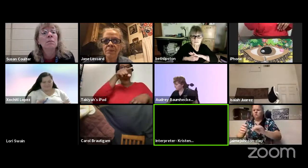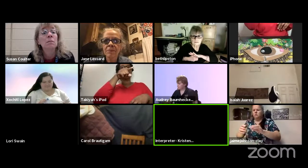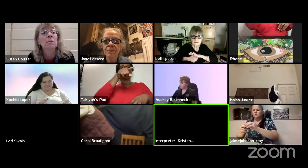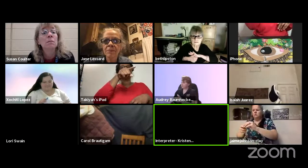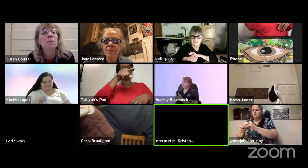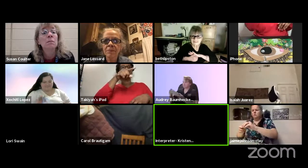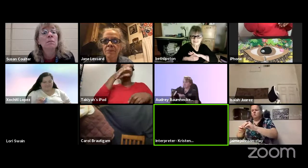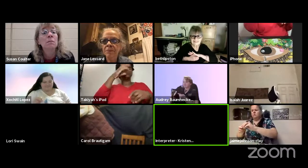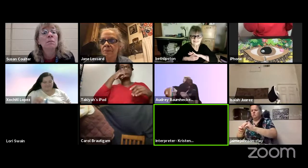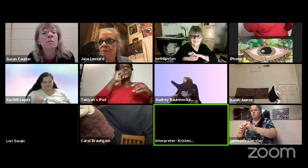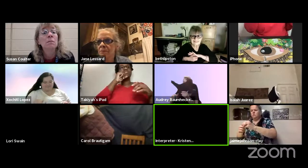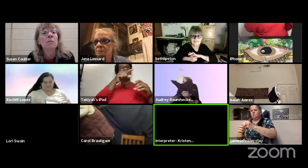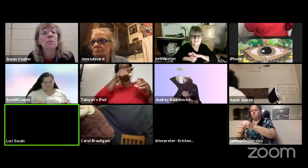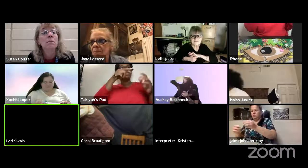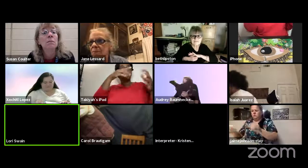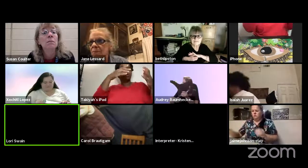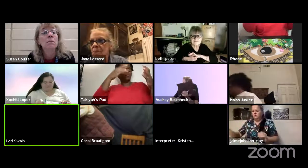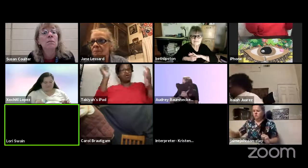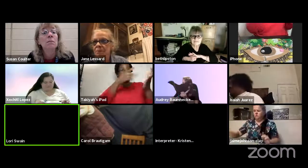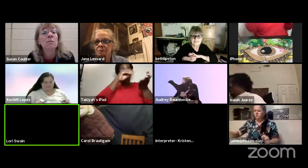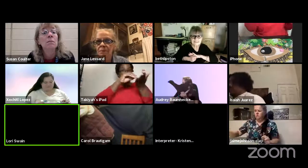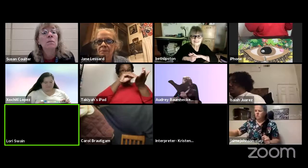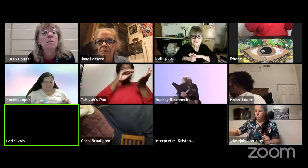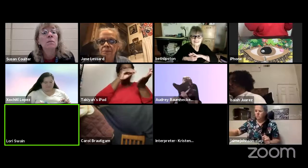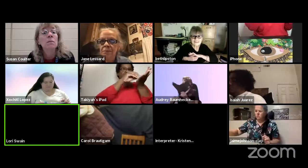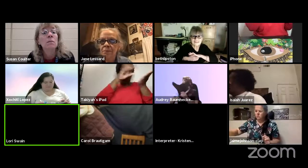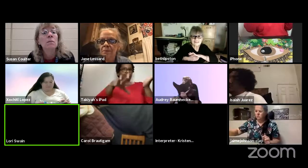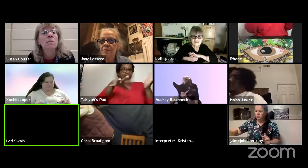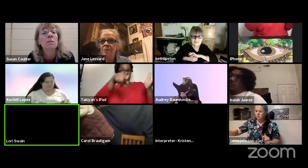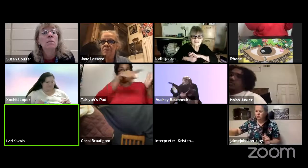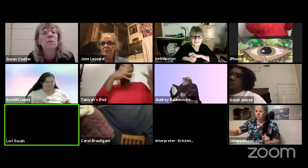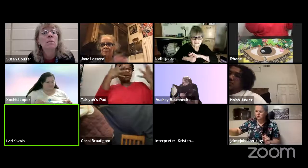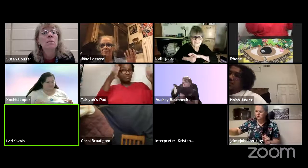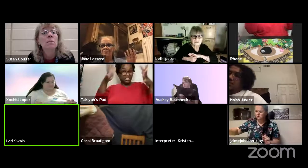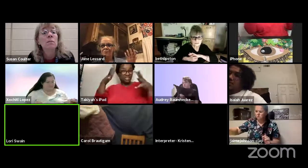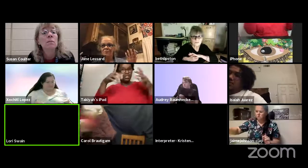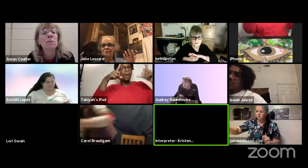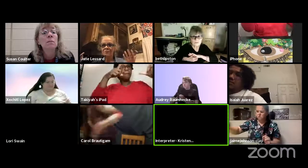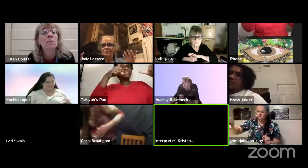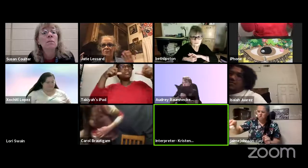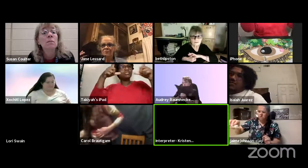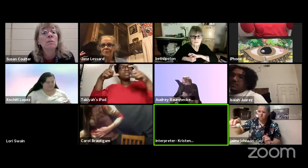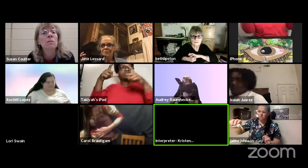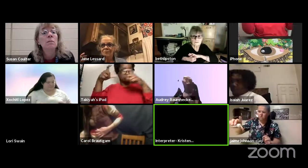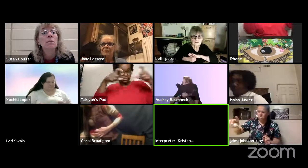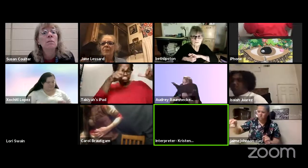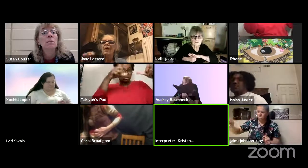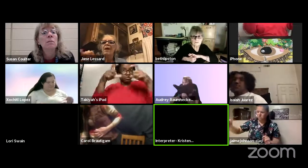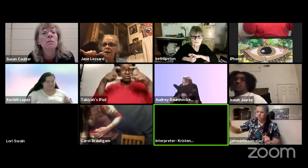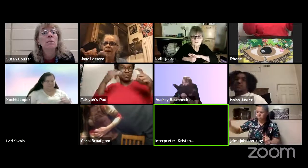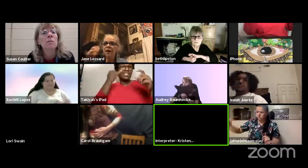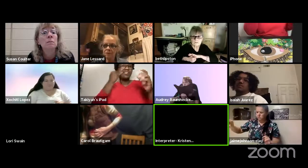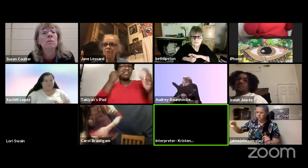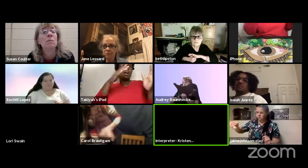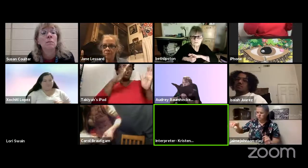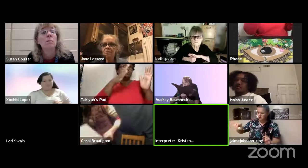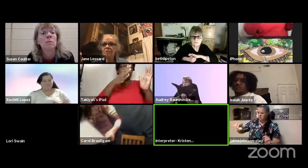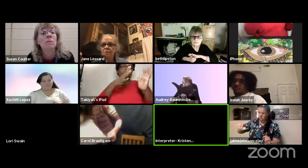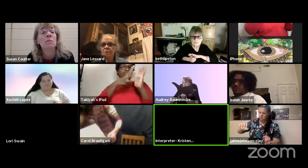So So we're to getting wrap ready to wrap up. Go ahead. yeah, we're going to go ahead and wrap things up. I want to make sure that we can